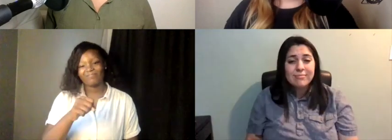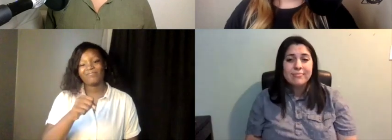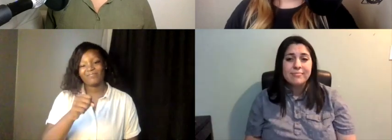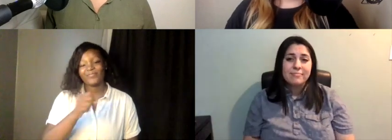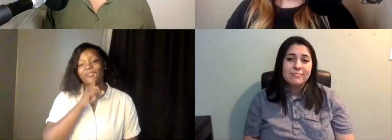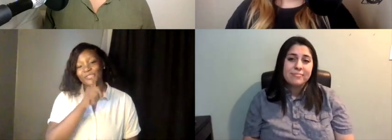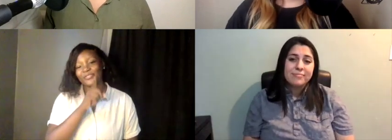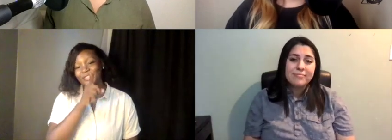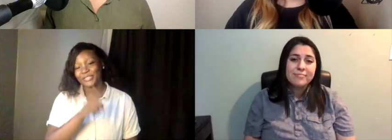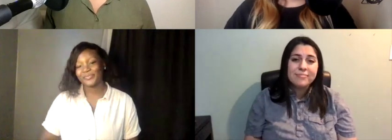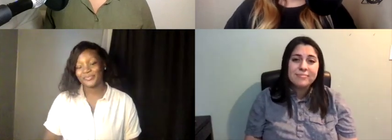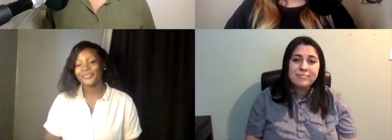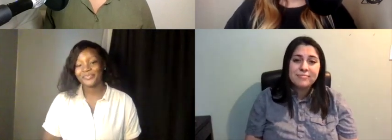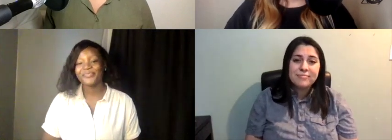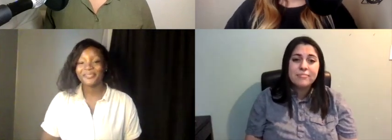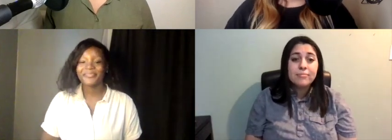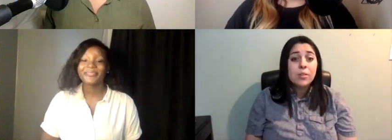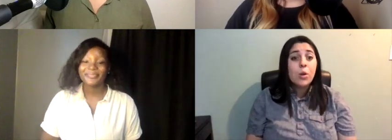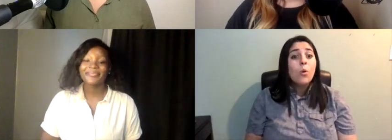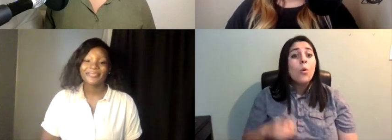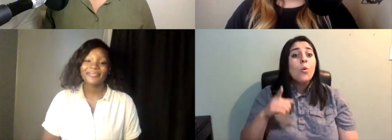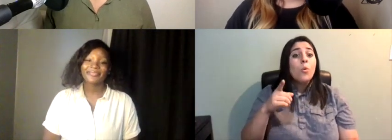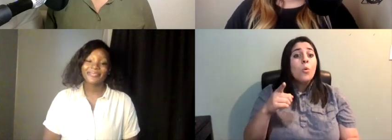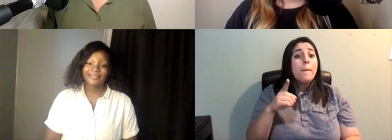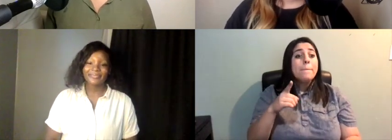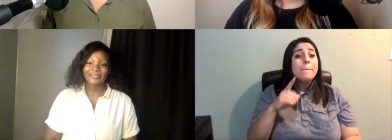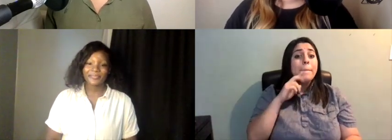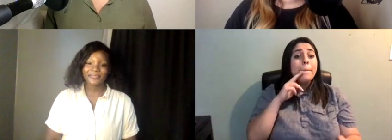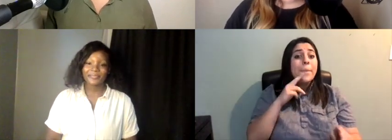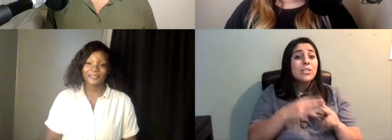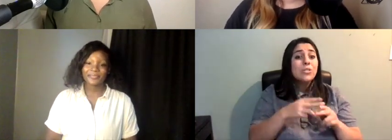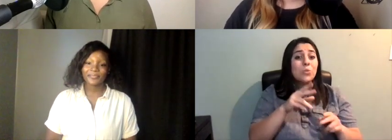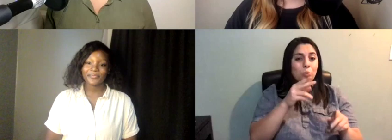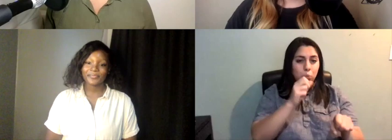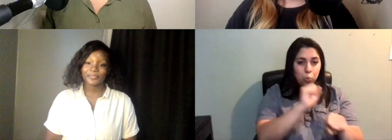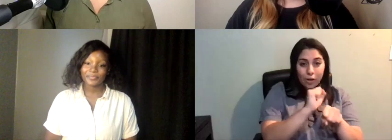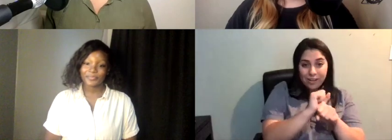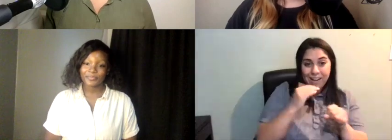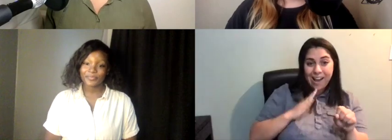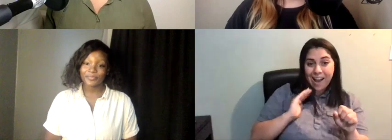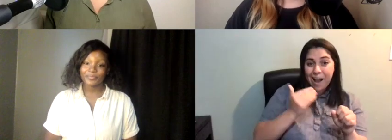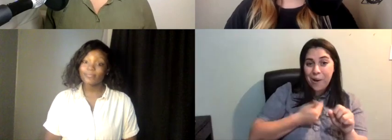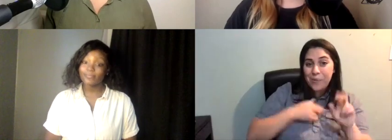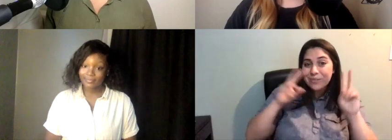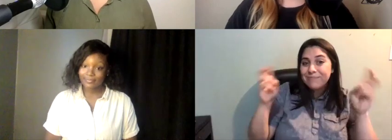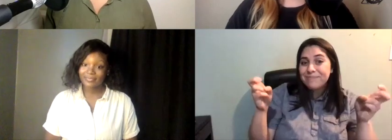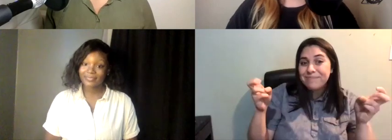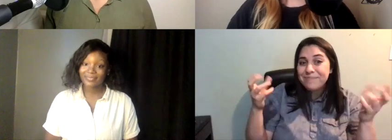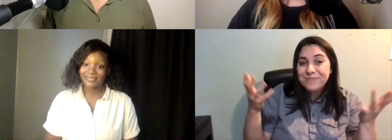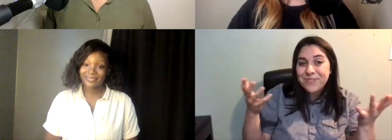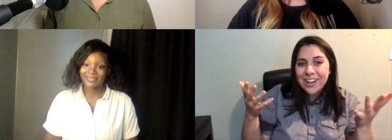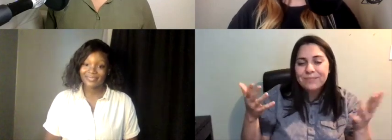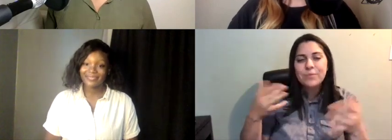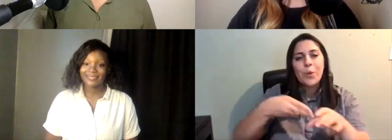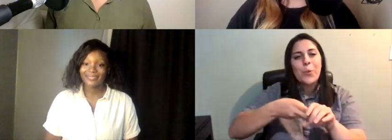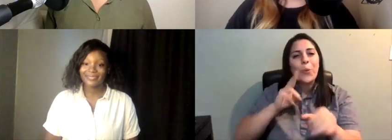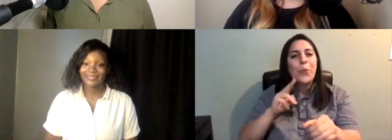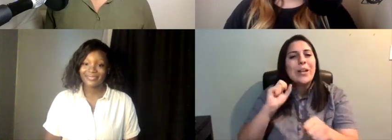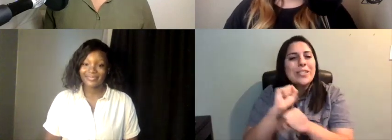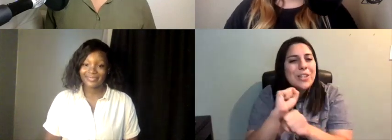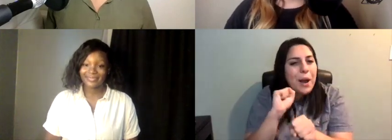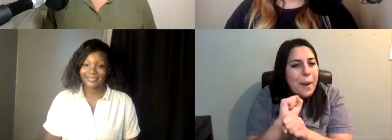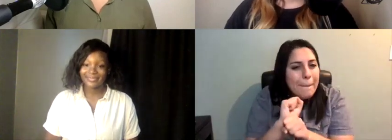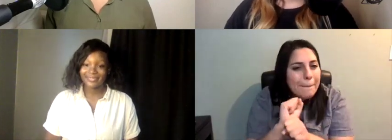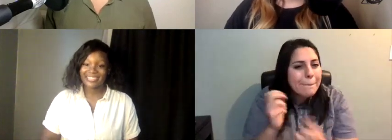Yeah. Awesome. Well, speaking of work, our topic today is quitting your job. Yes.